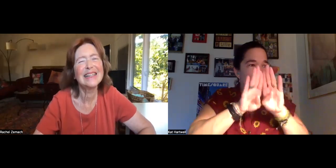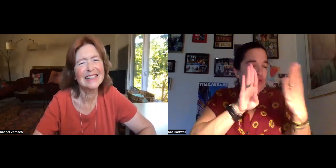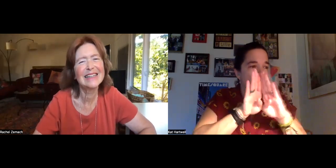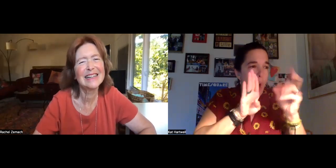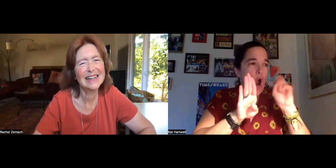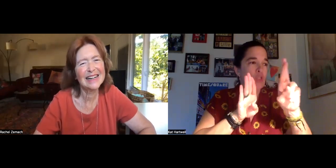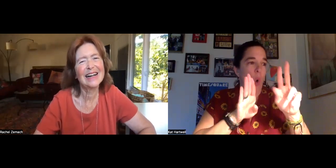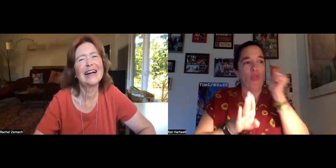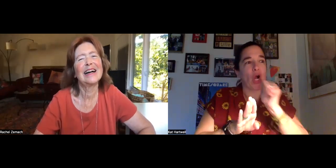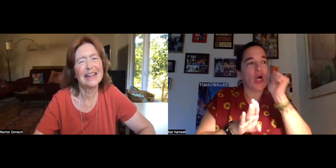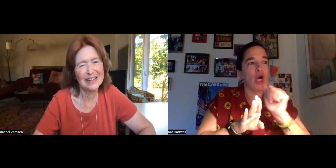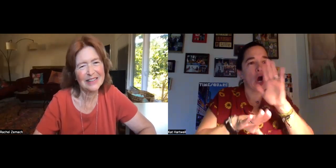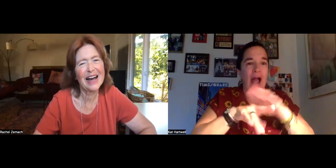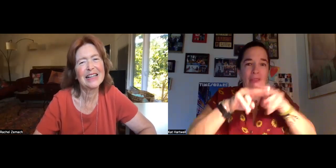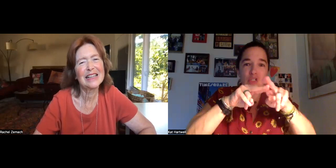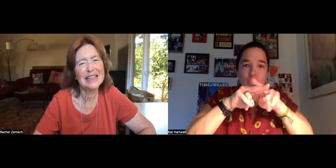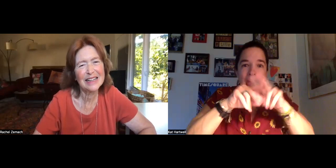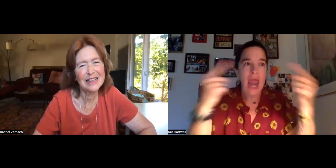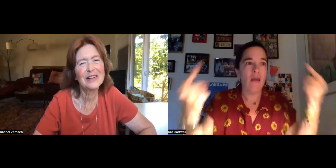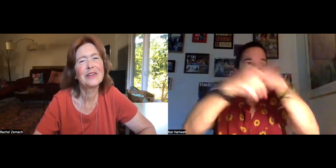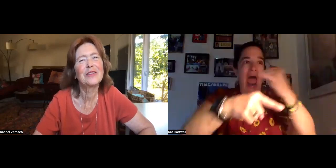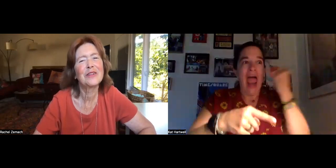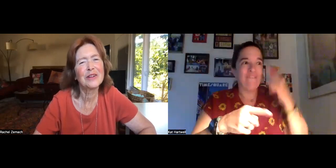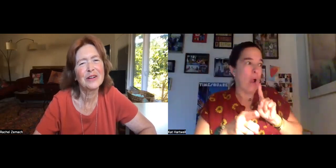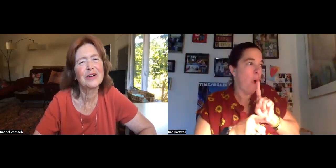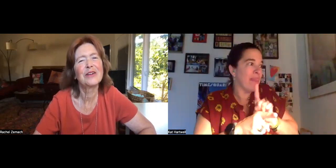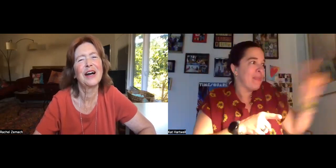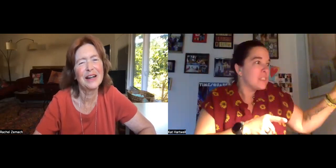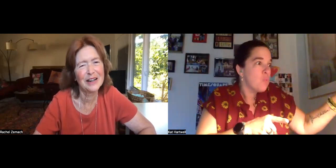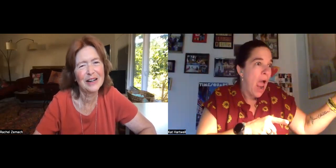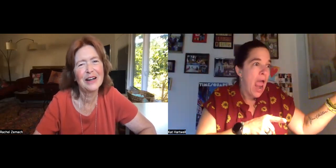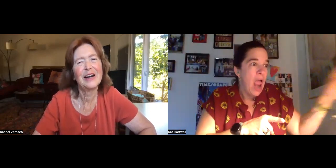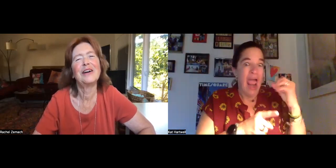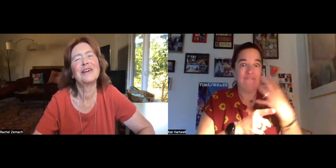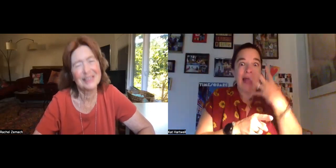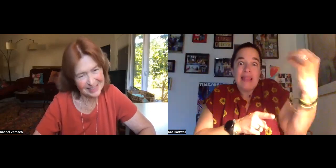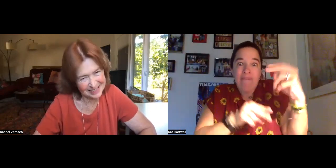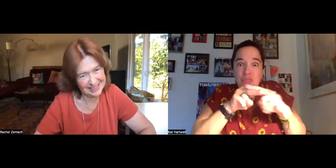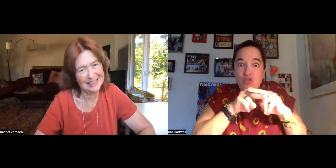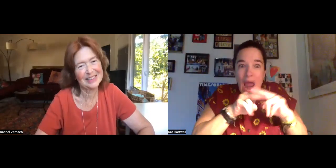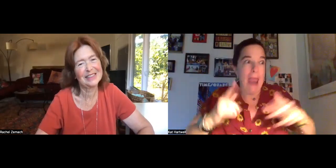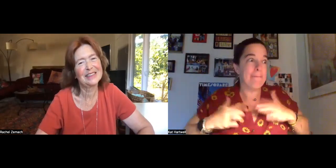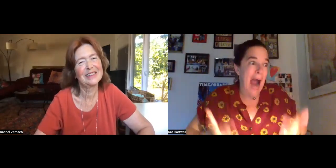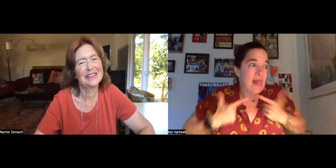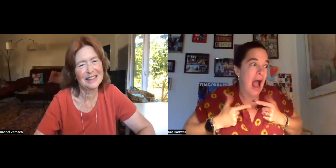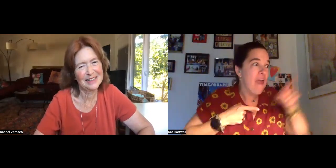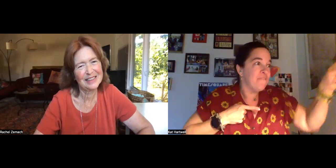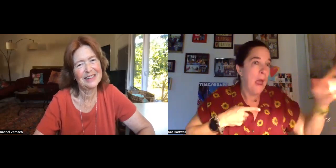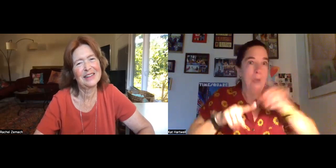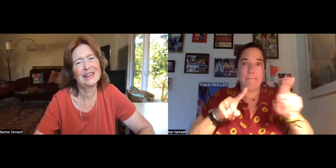Trading Doors or The Girl on the Train. If I went this way, if I left the train, my life. But